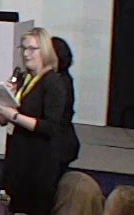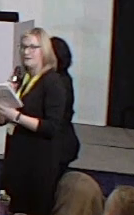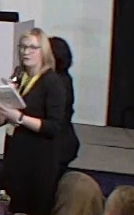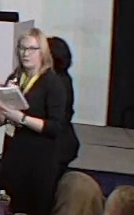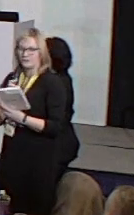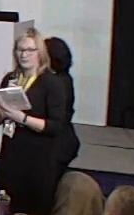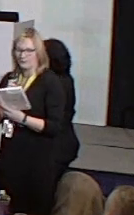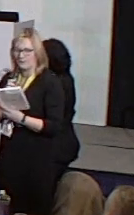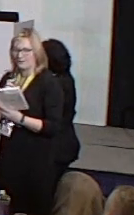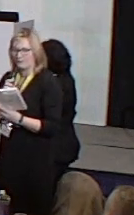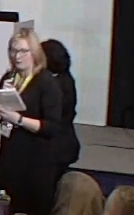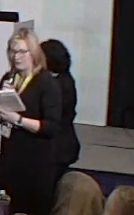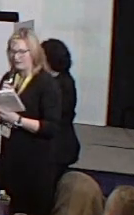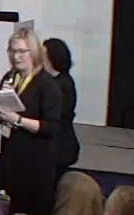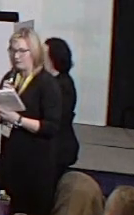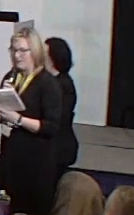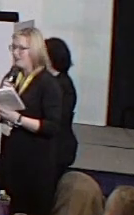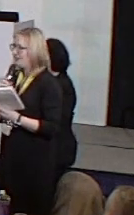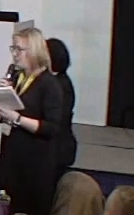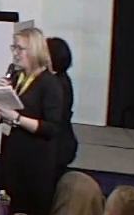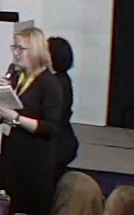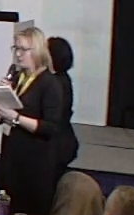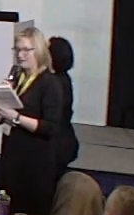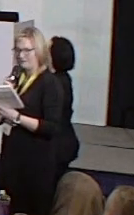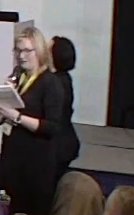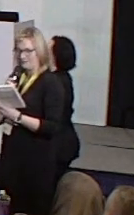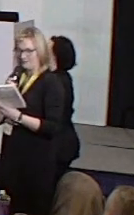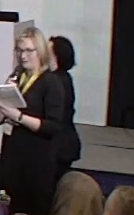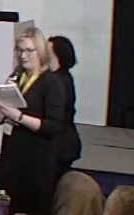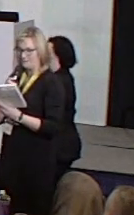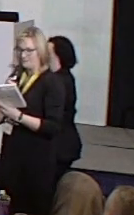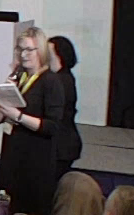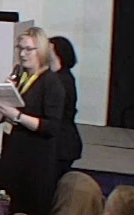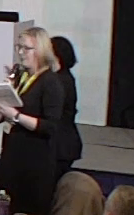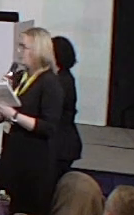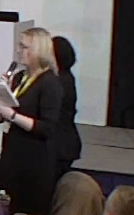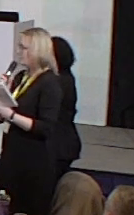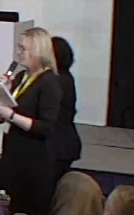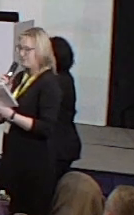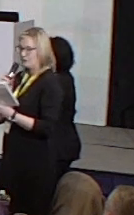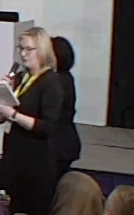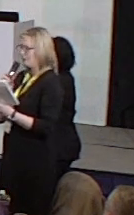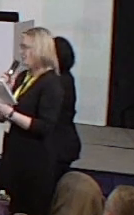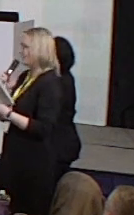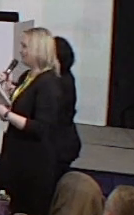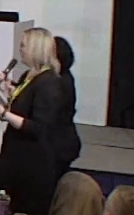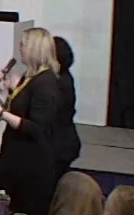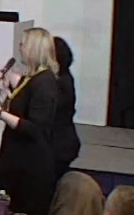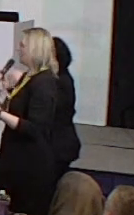equality in terms of paternal and maternity leave, inequalities will still exist. There was also